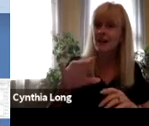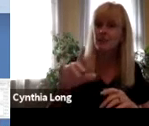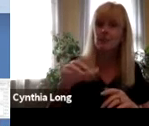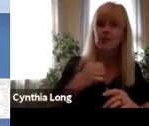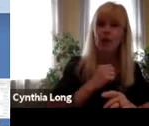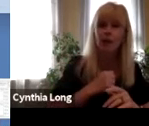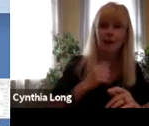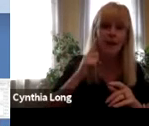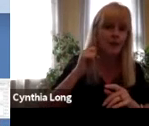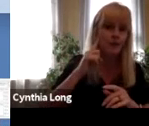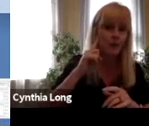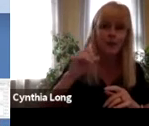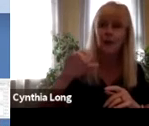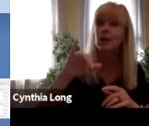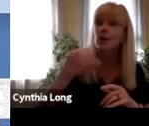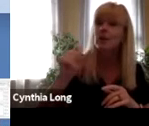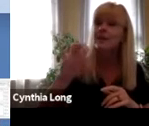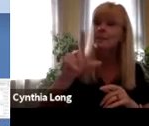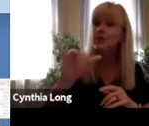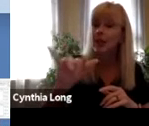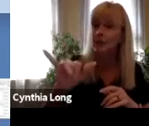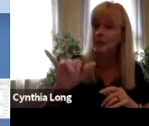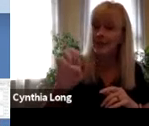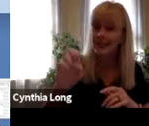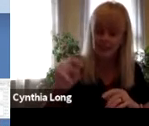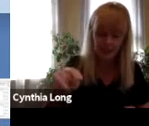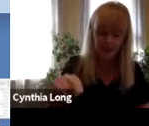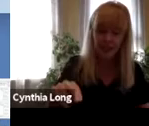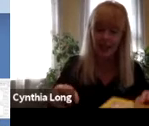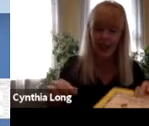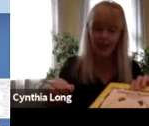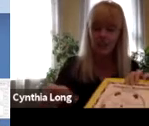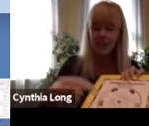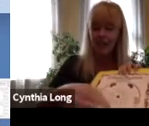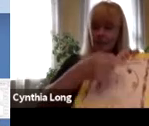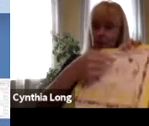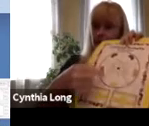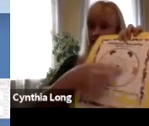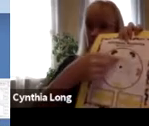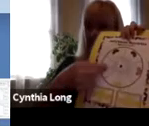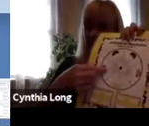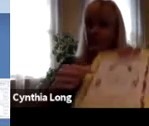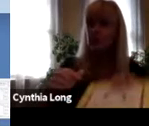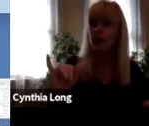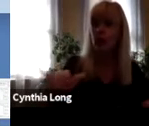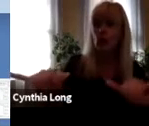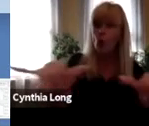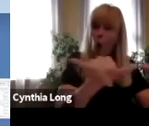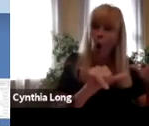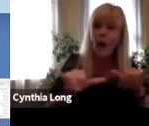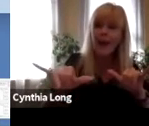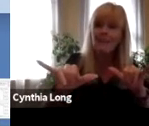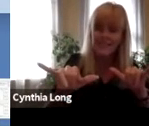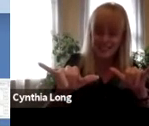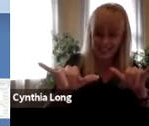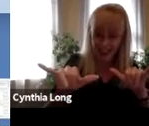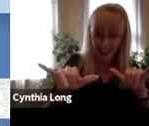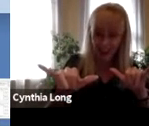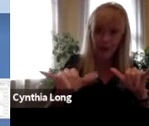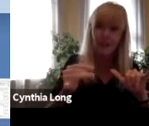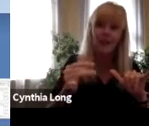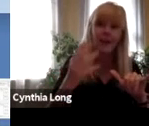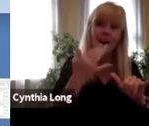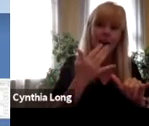them get some, sorry about that doorbell, you can get some jelly beans and just have them put them out on the plate so that you all have